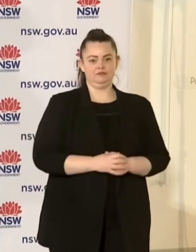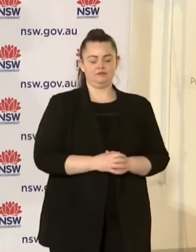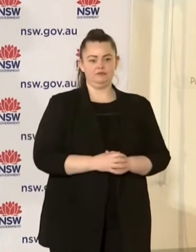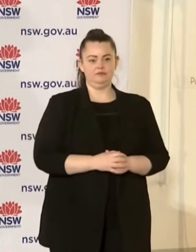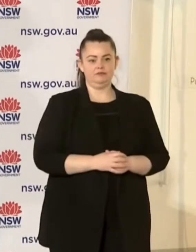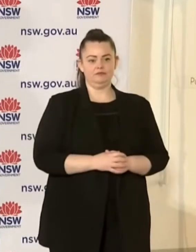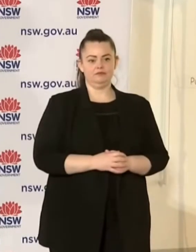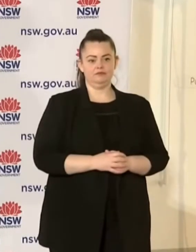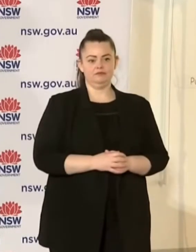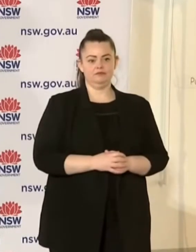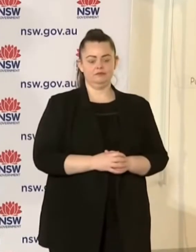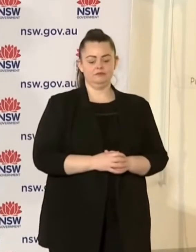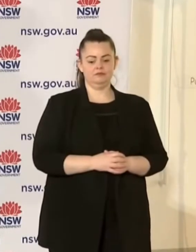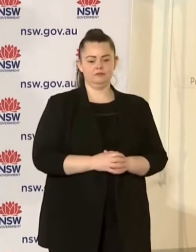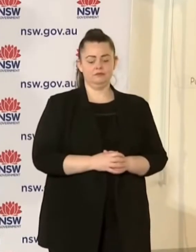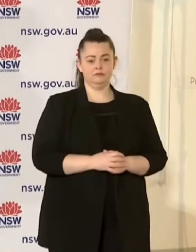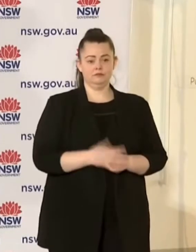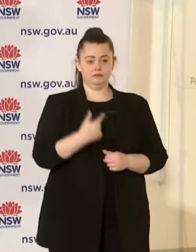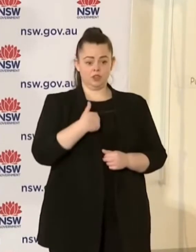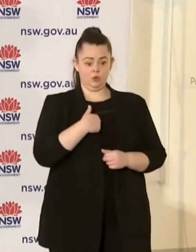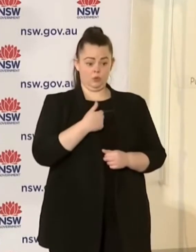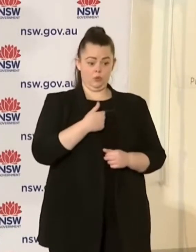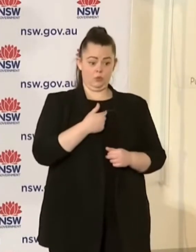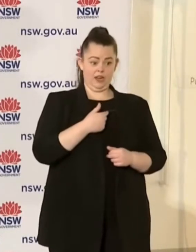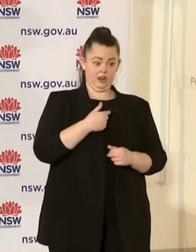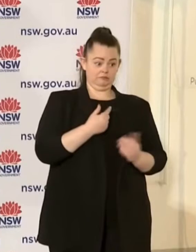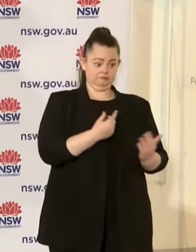our capacity to respond by road and by